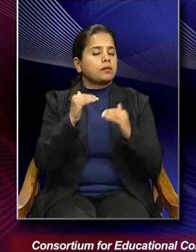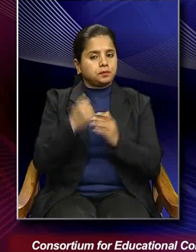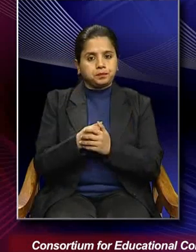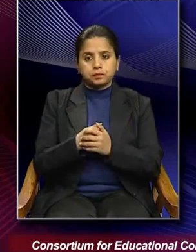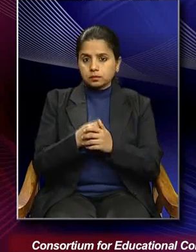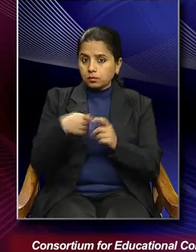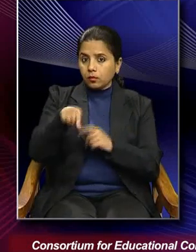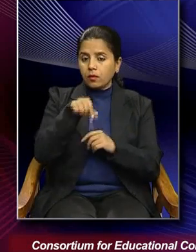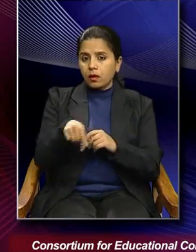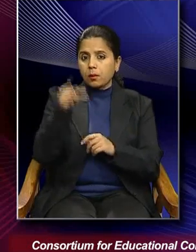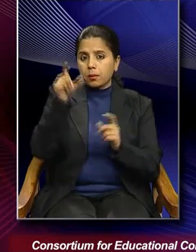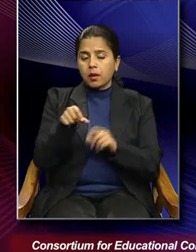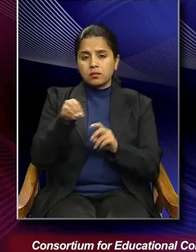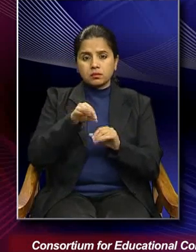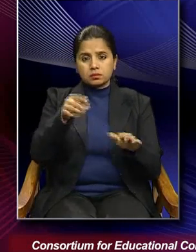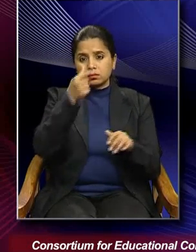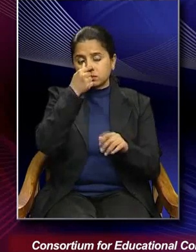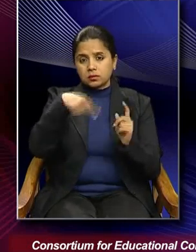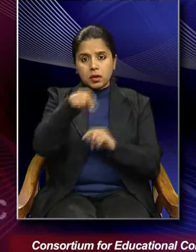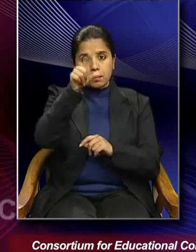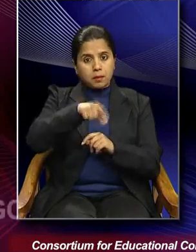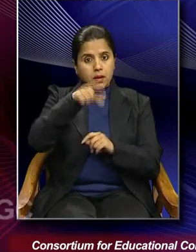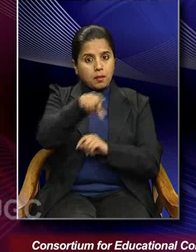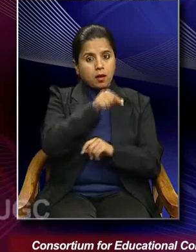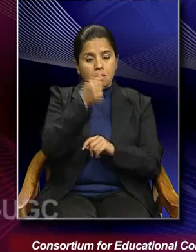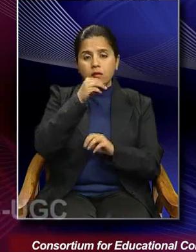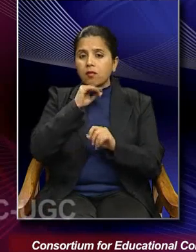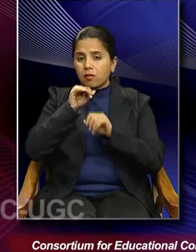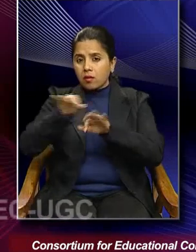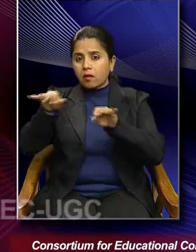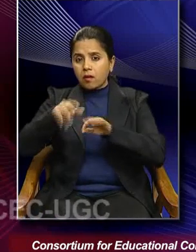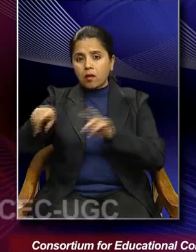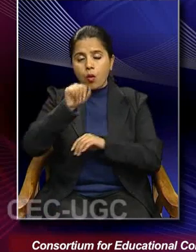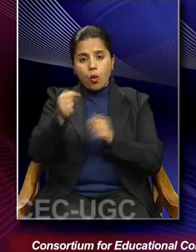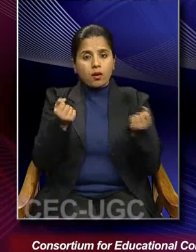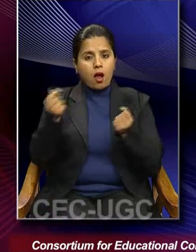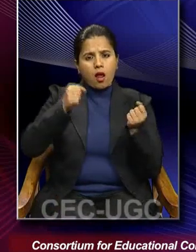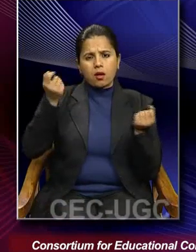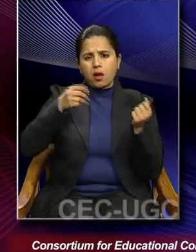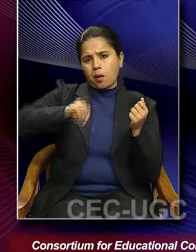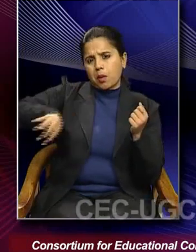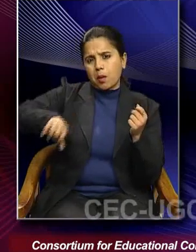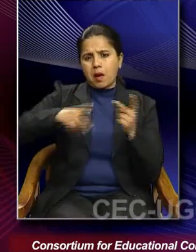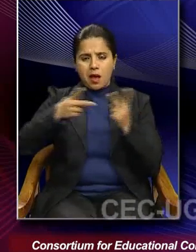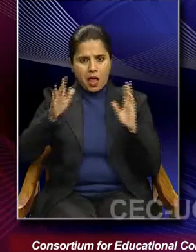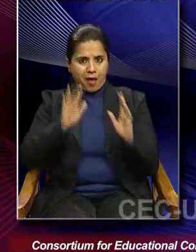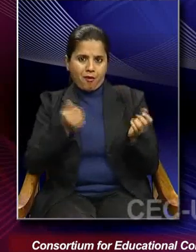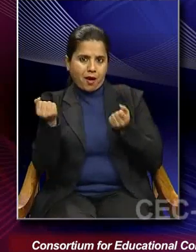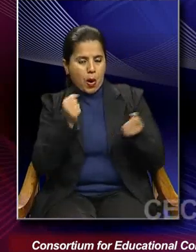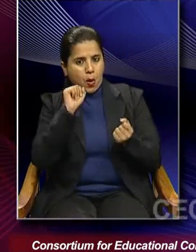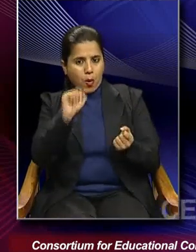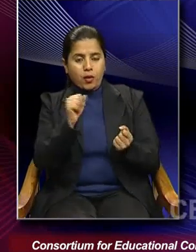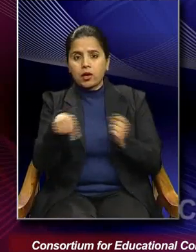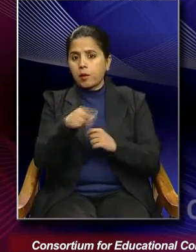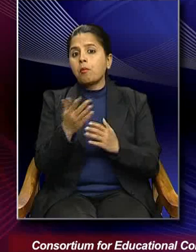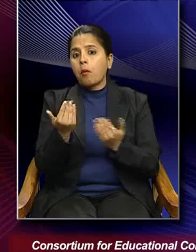Unless the polluters are the individuals polluting from their driving cars. So it is possible